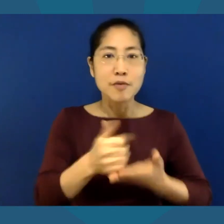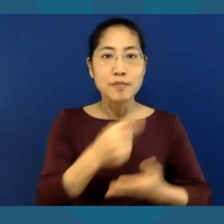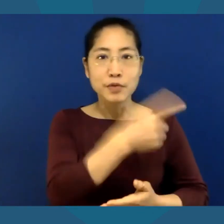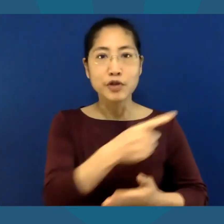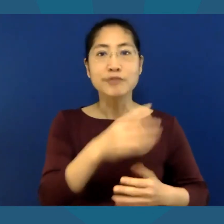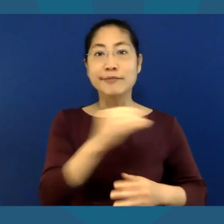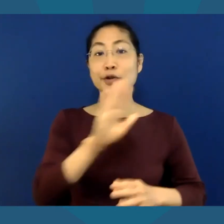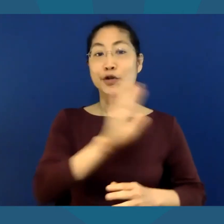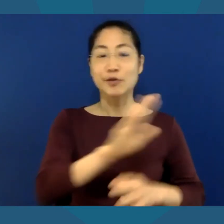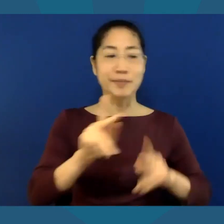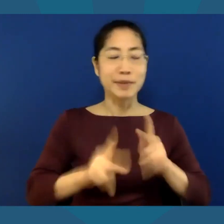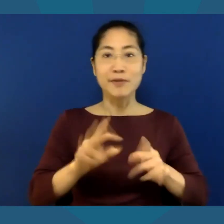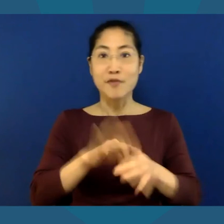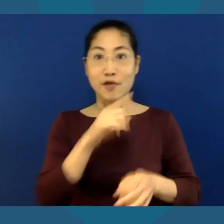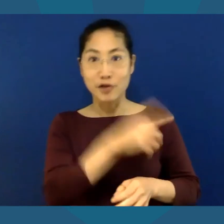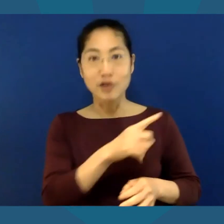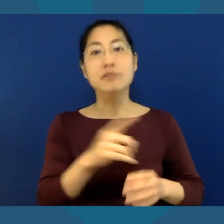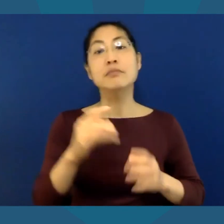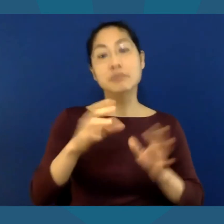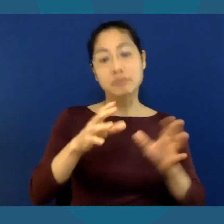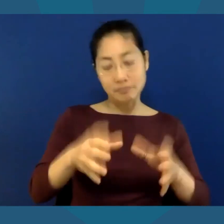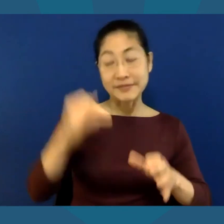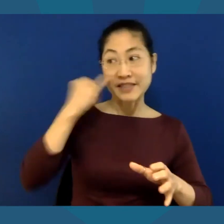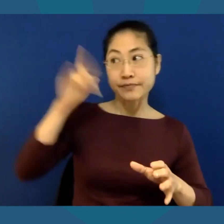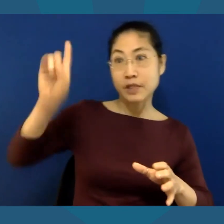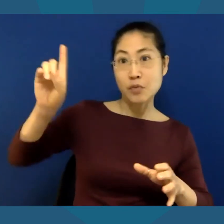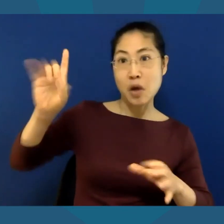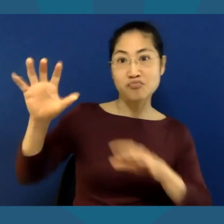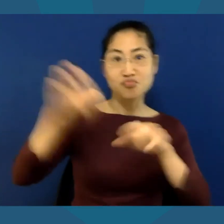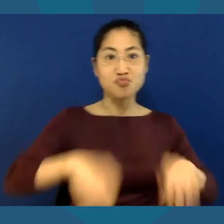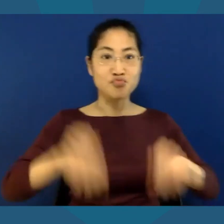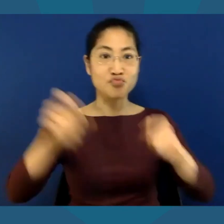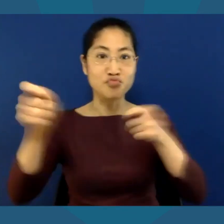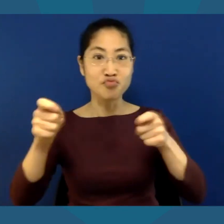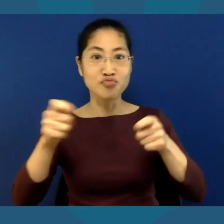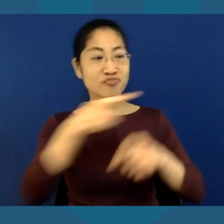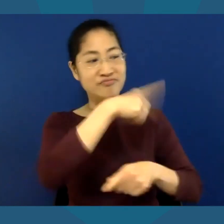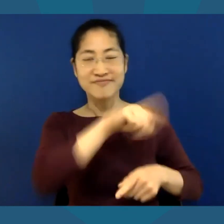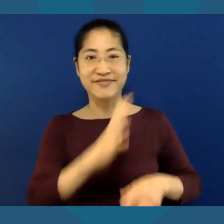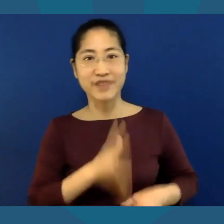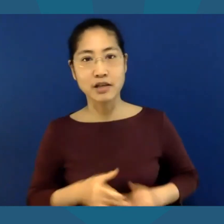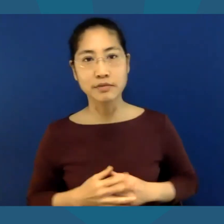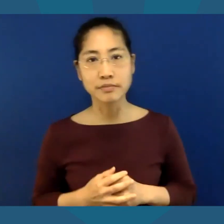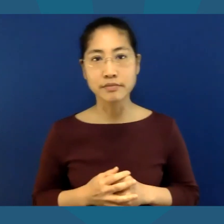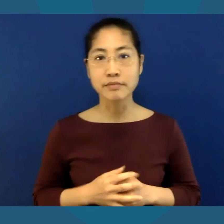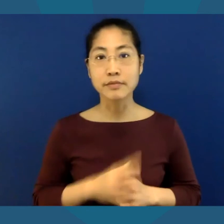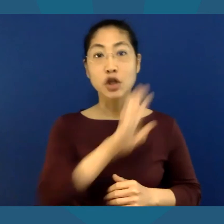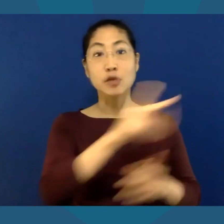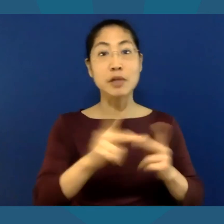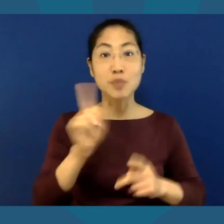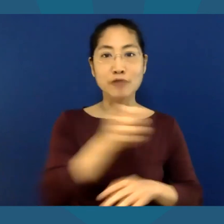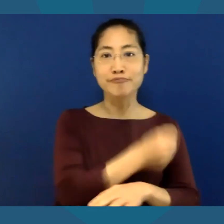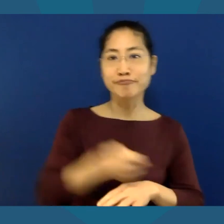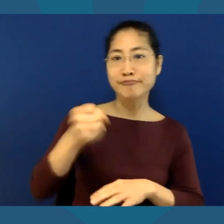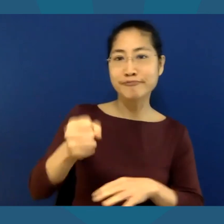will serve her and her constituents well when the Democrats take control of the House. This woman's